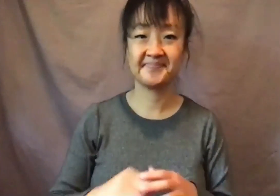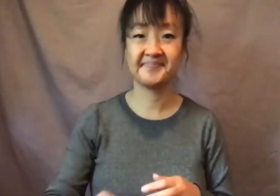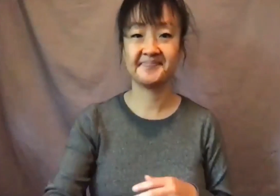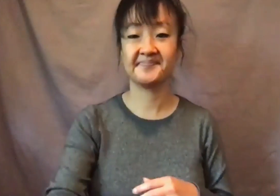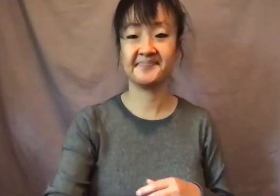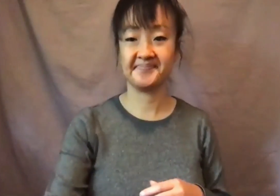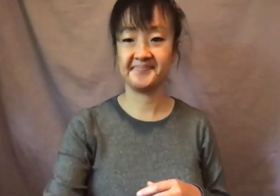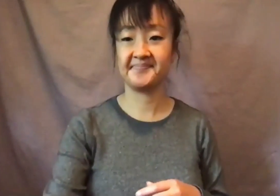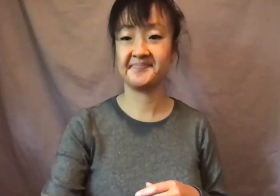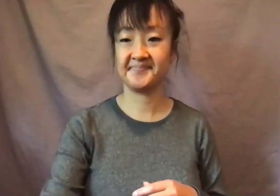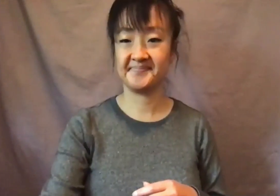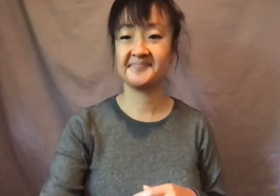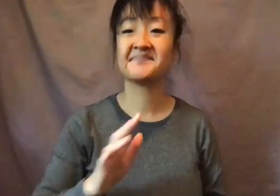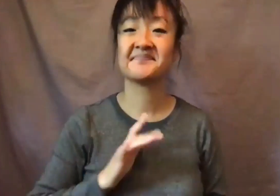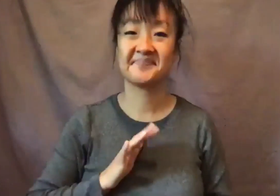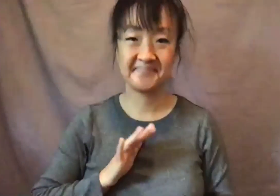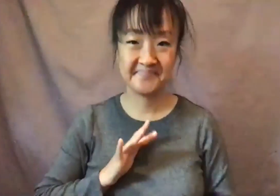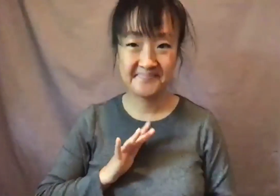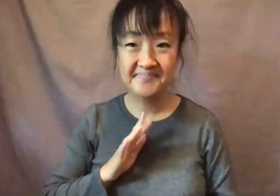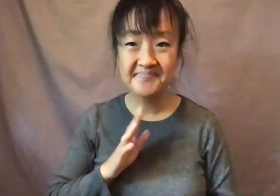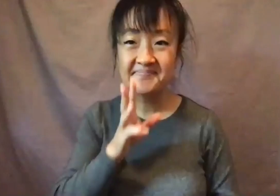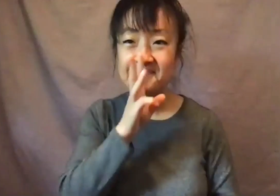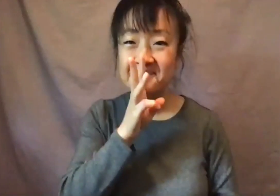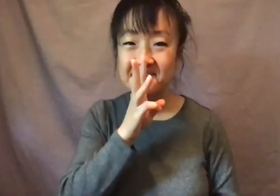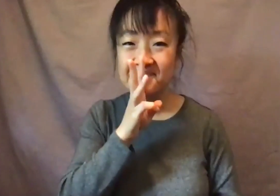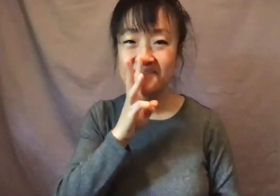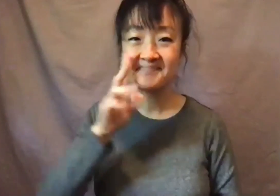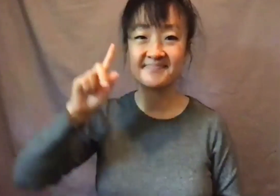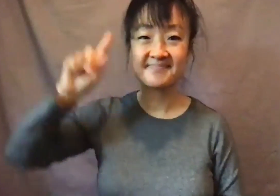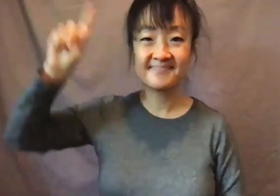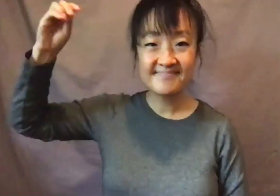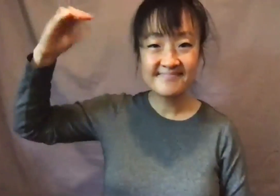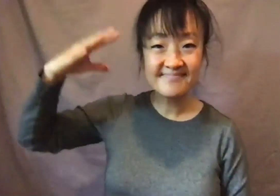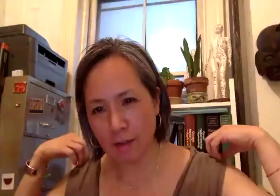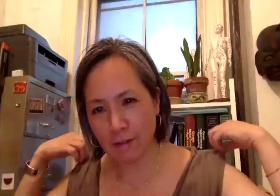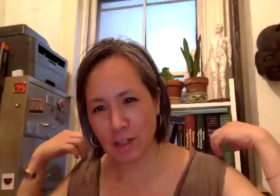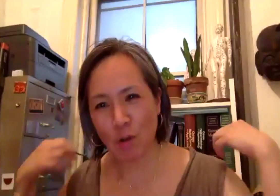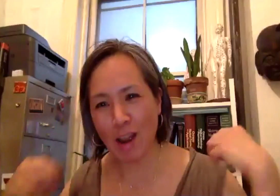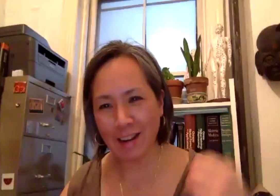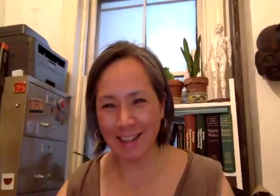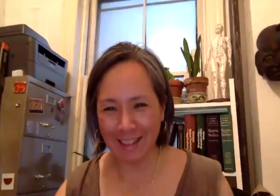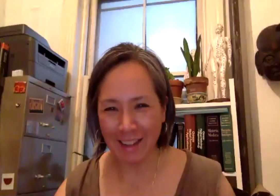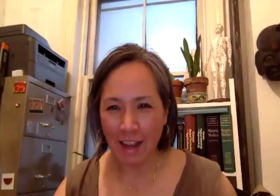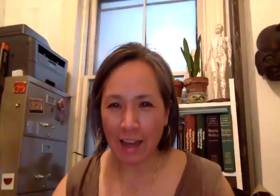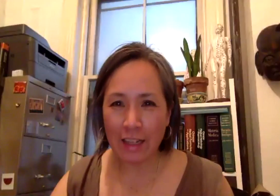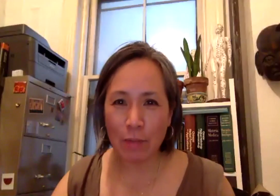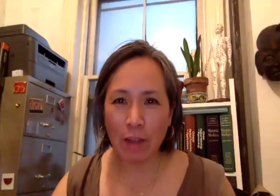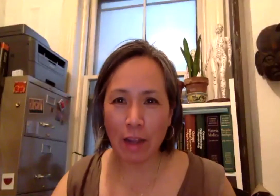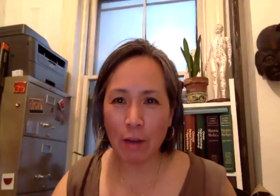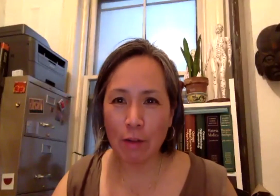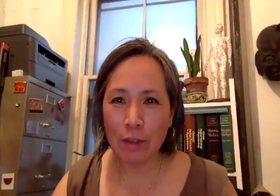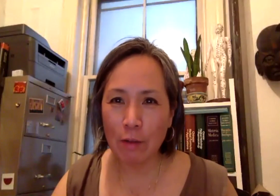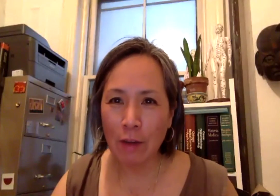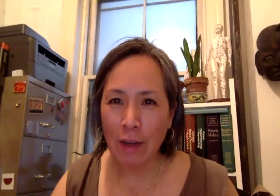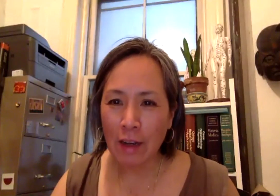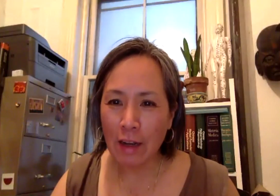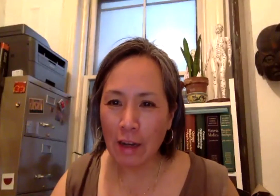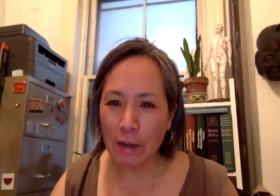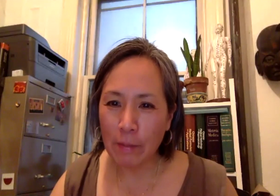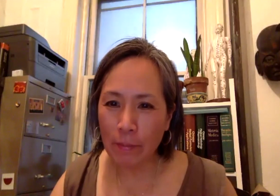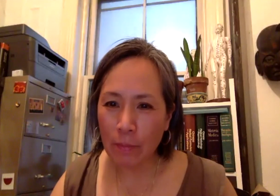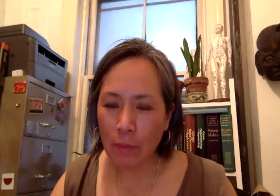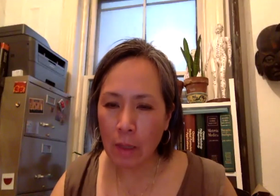So yeah, there's a lot of water here. There's sunlight, sounds, plants, sweat. I got some of that going too.